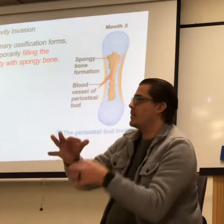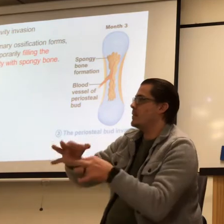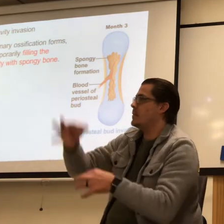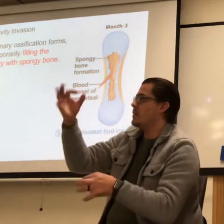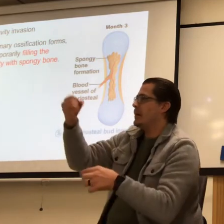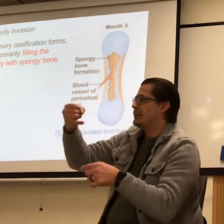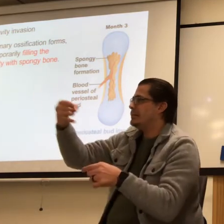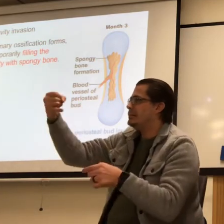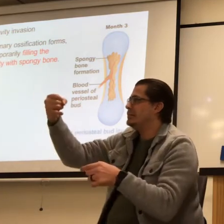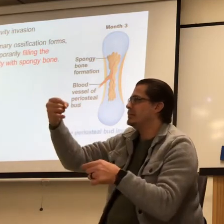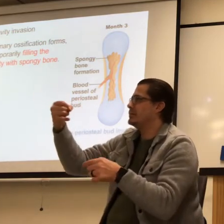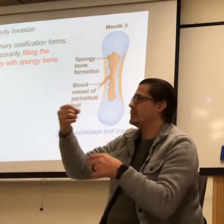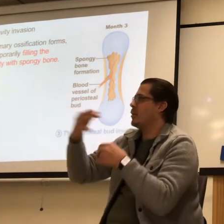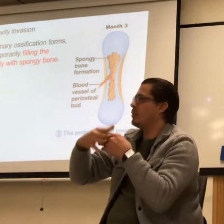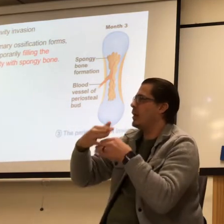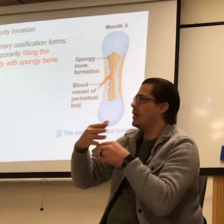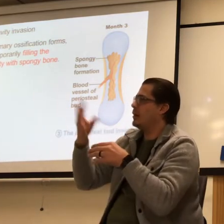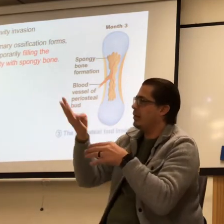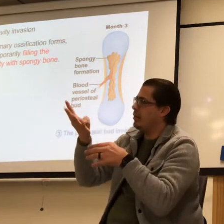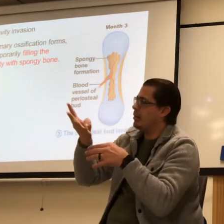Step three, cavity invasion.